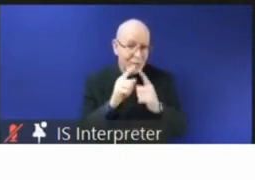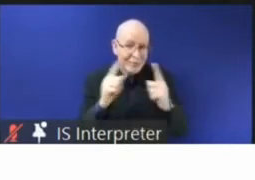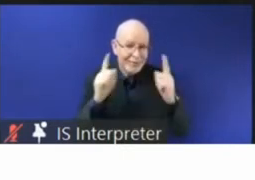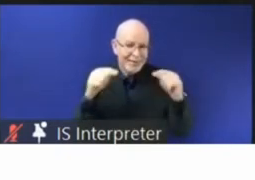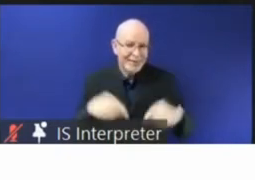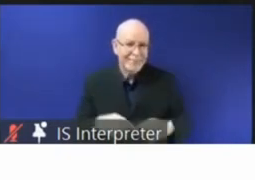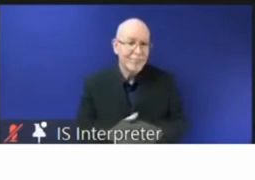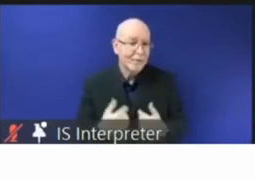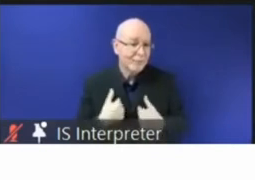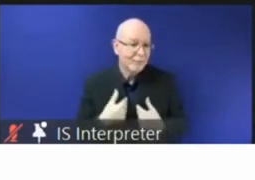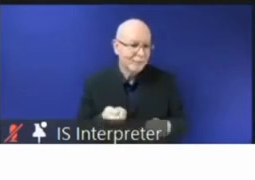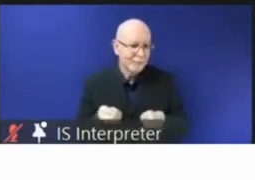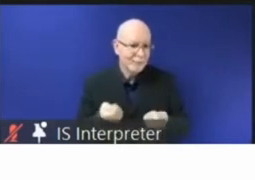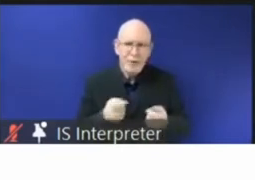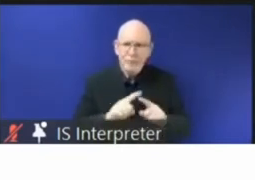KAU.